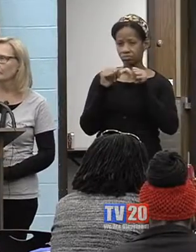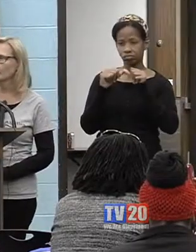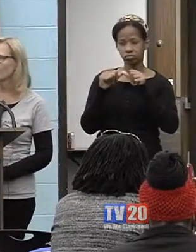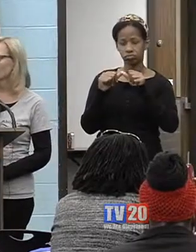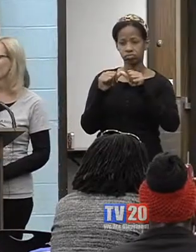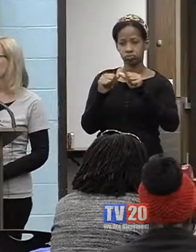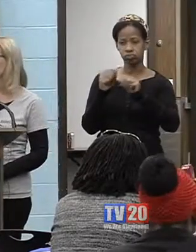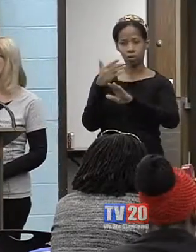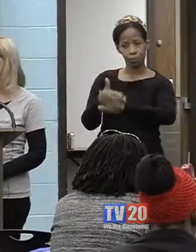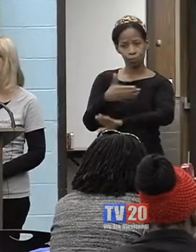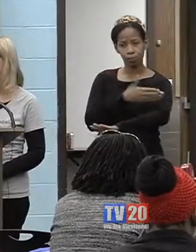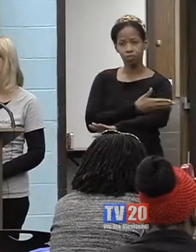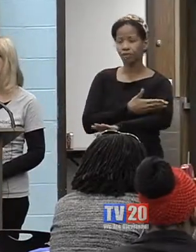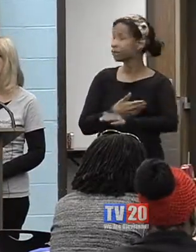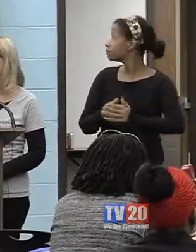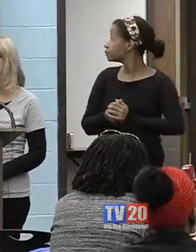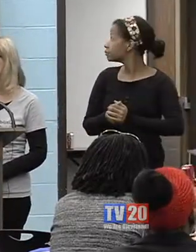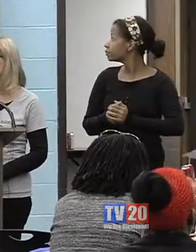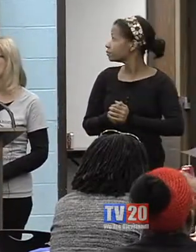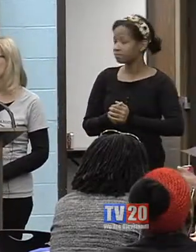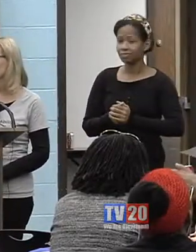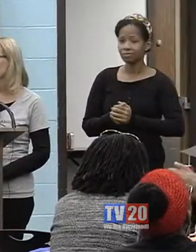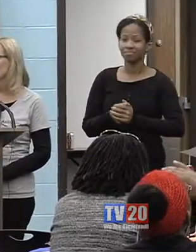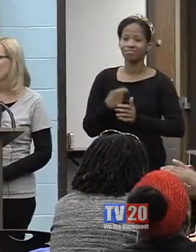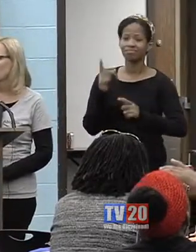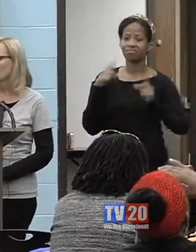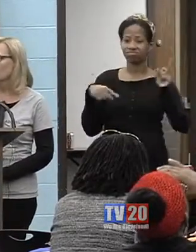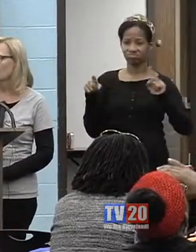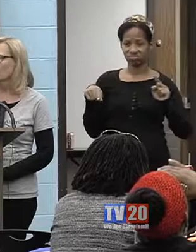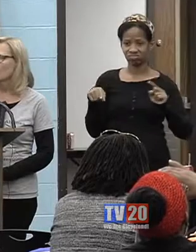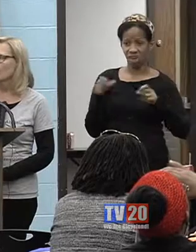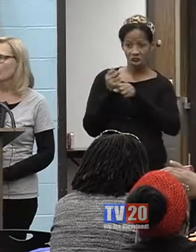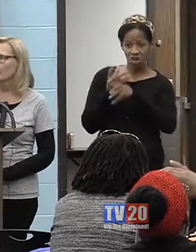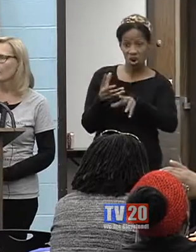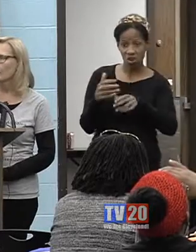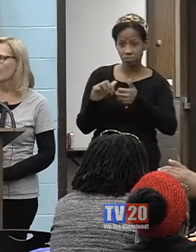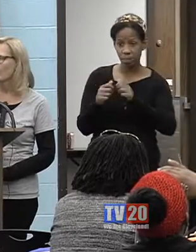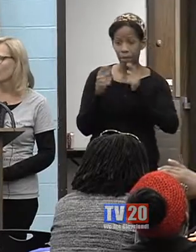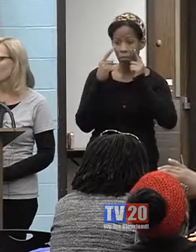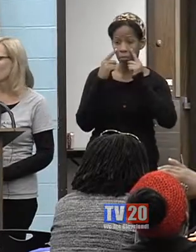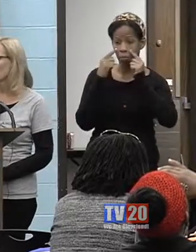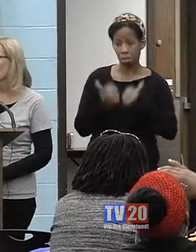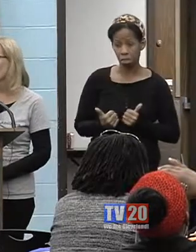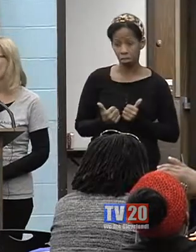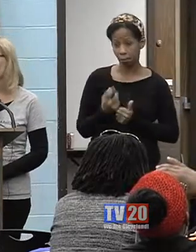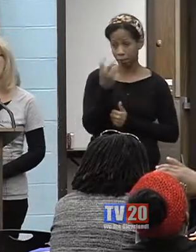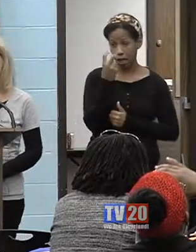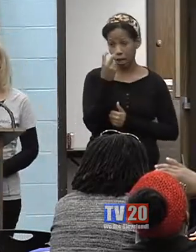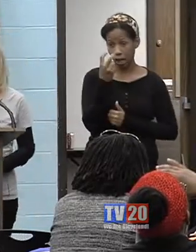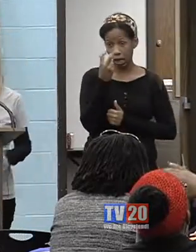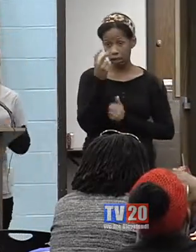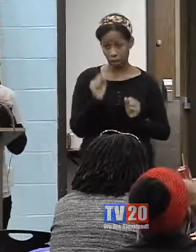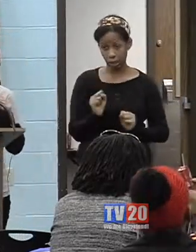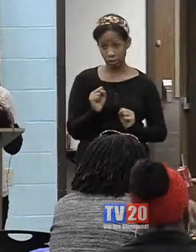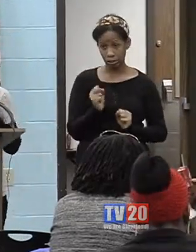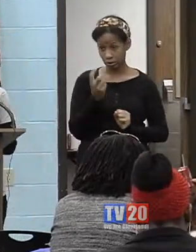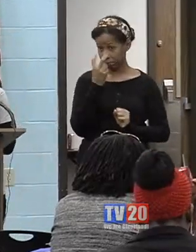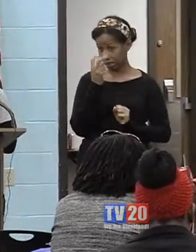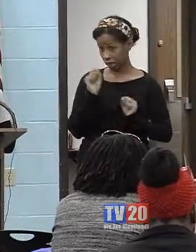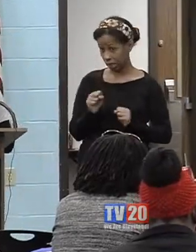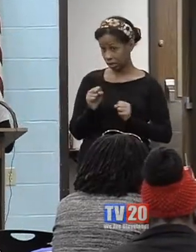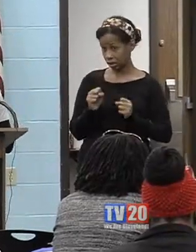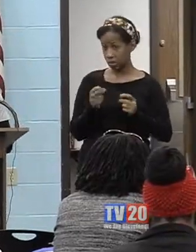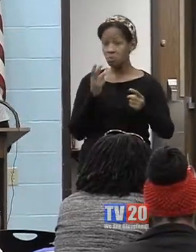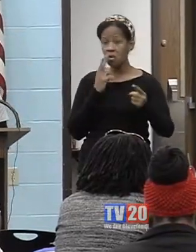it, to improve it, a variety of things. So, five bad habits to change to protect your eyesight.